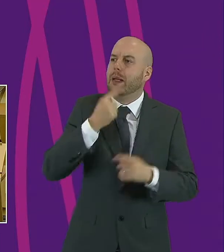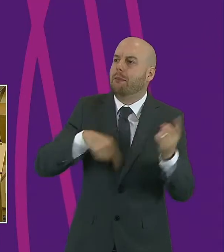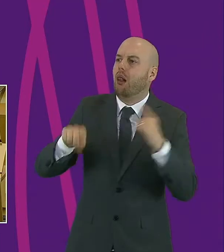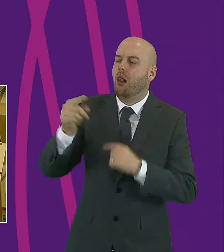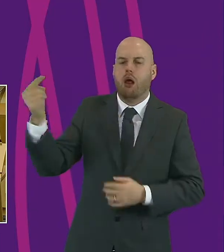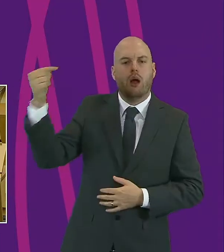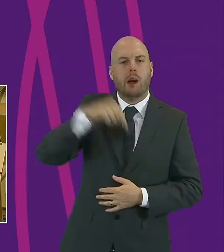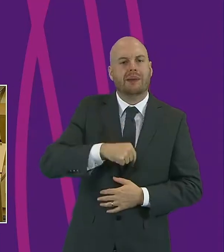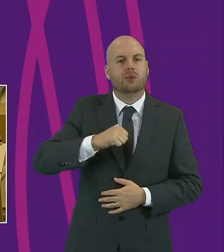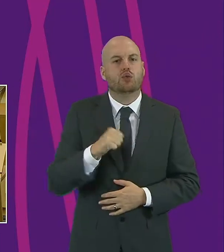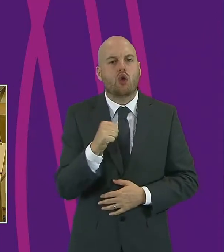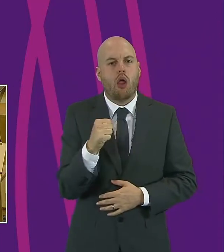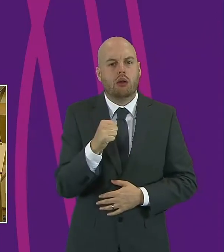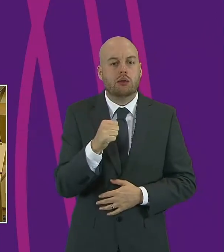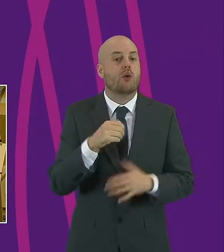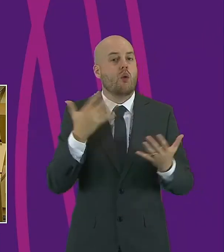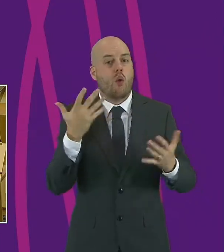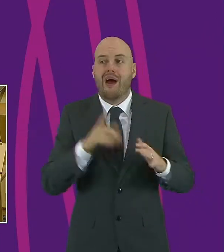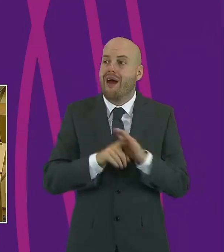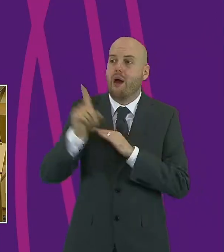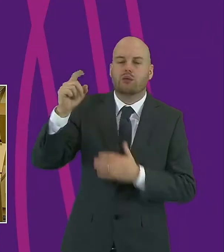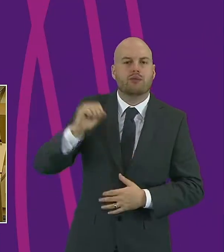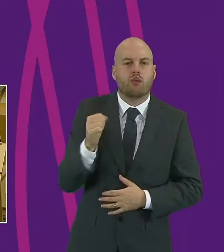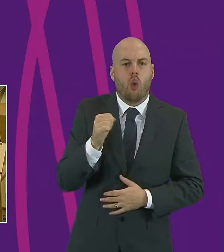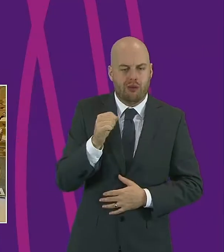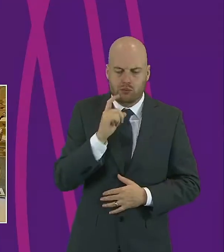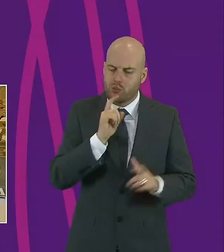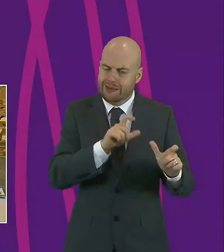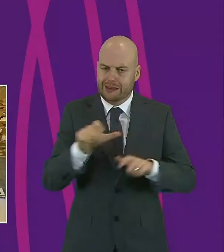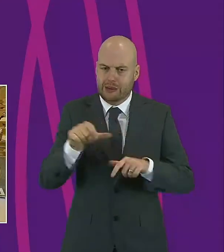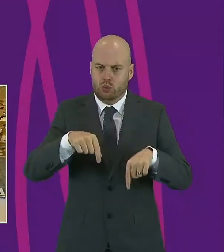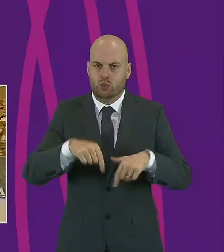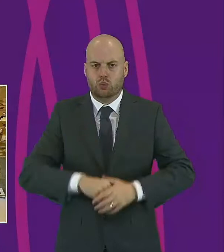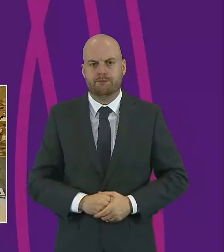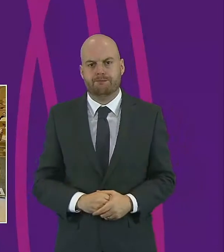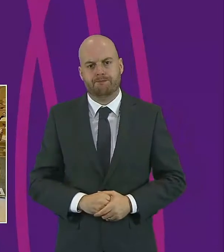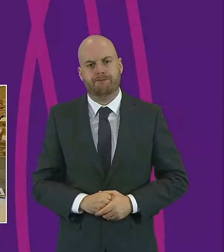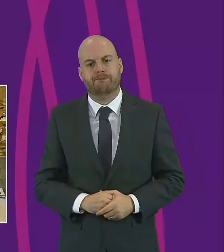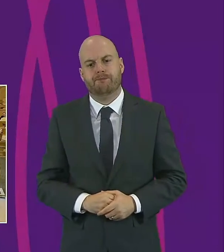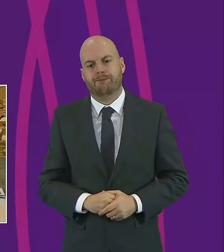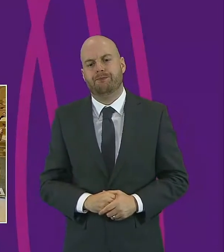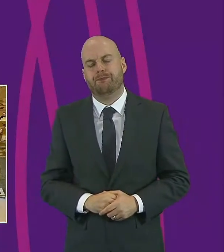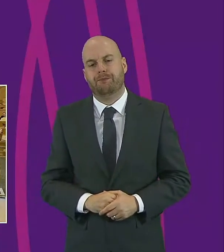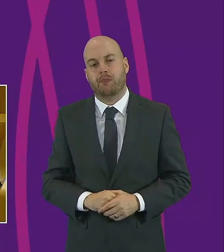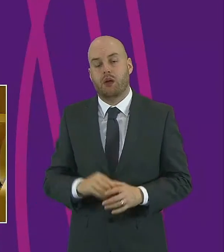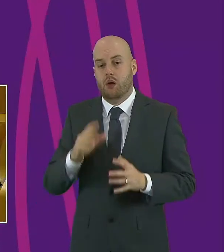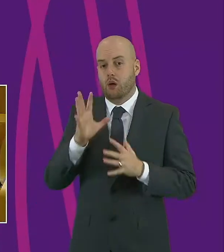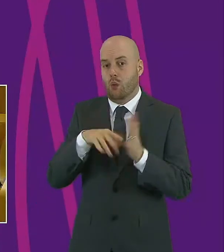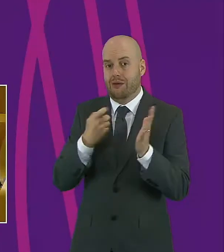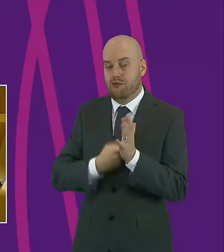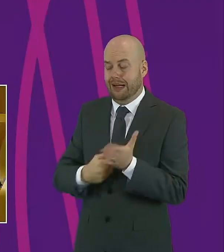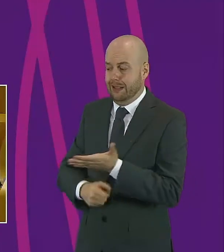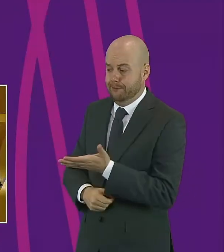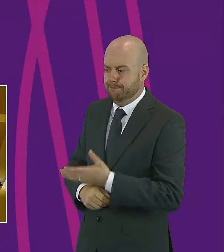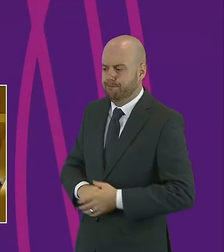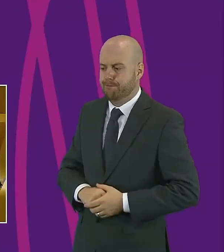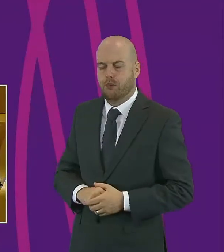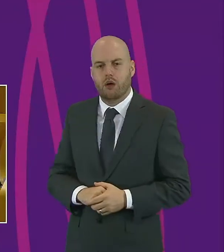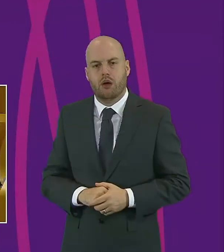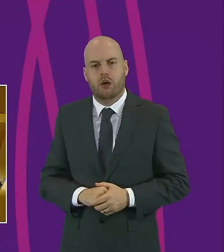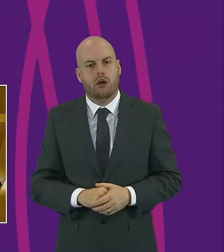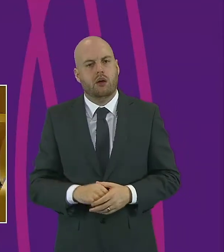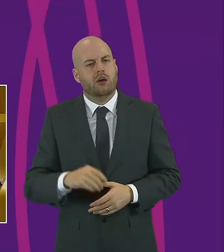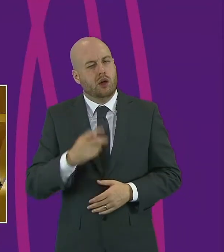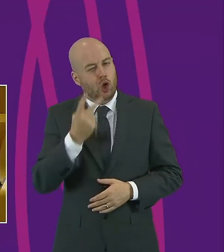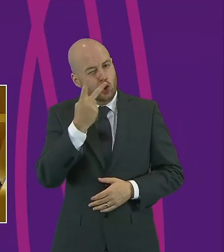countries in and out of the quarantine restrictions change as well. Willie Rennie. 20% spot checks is the government's promise,